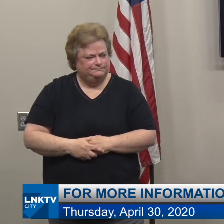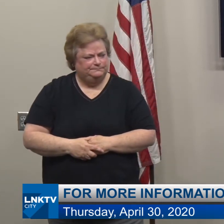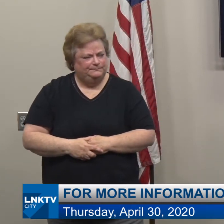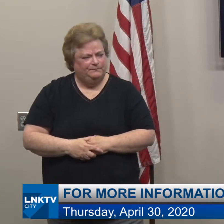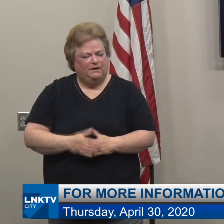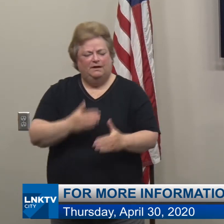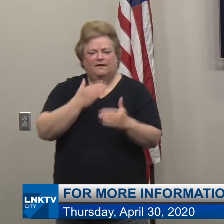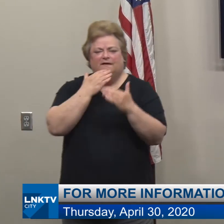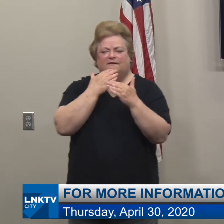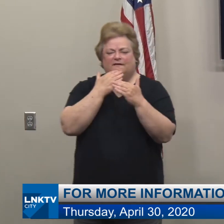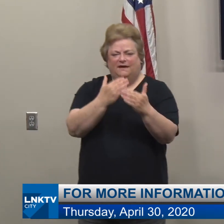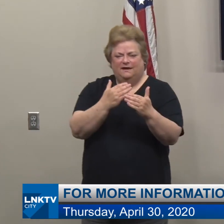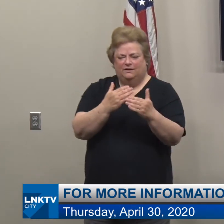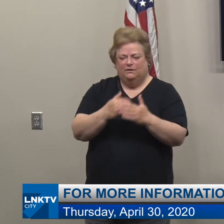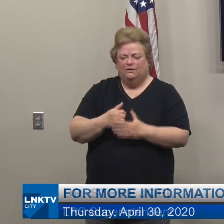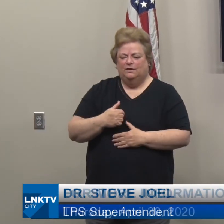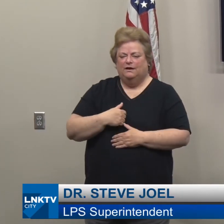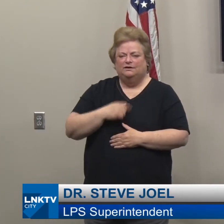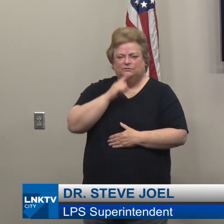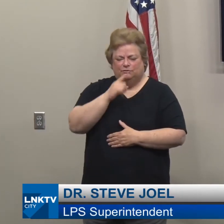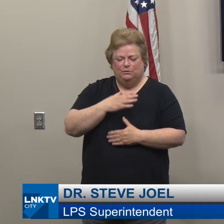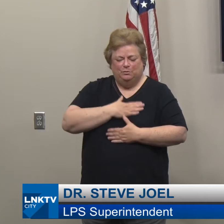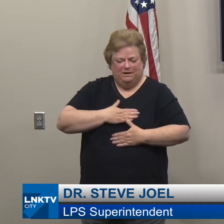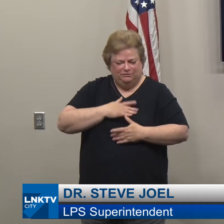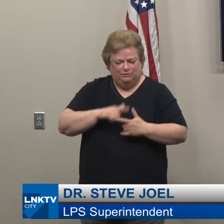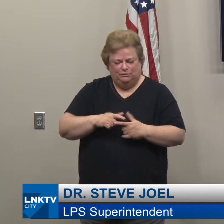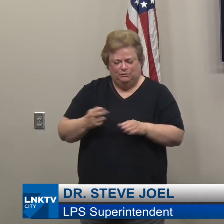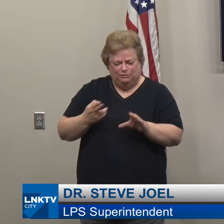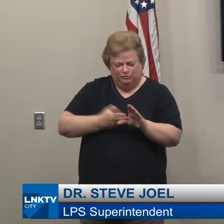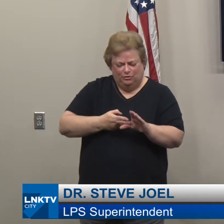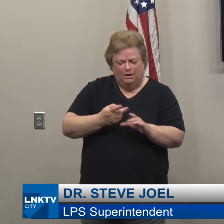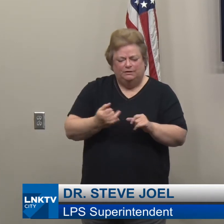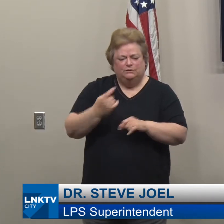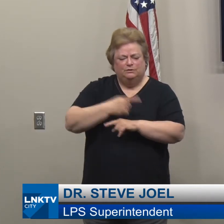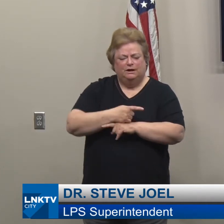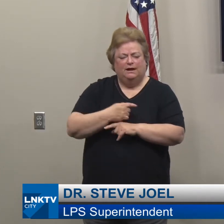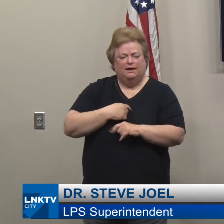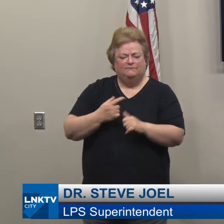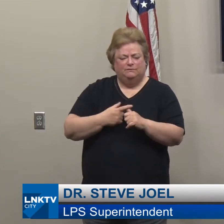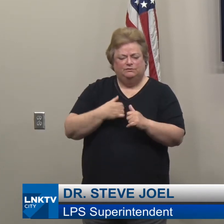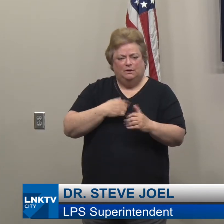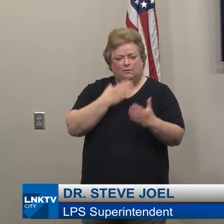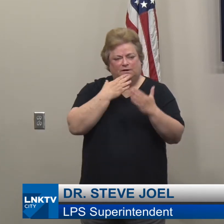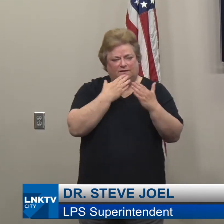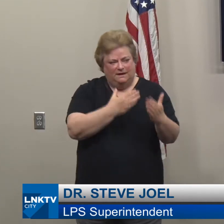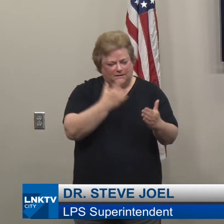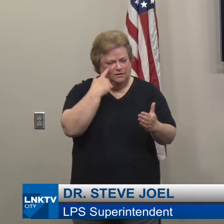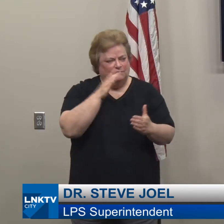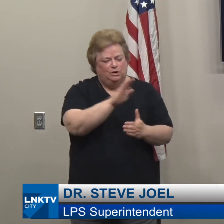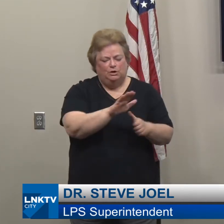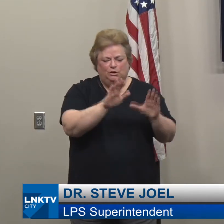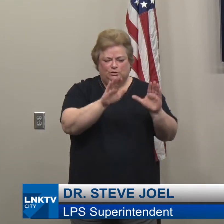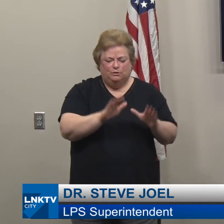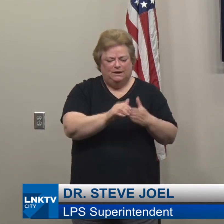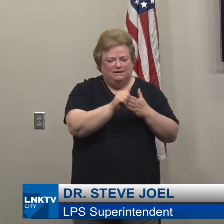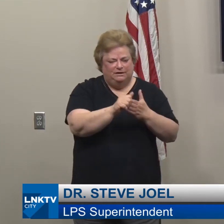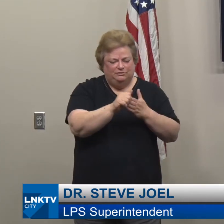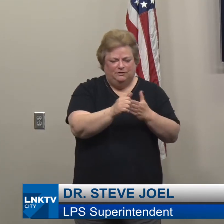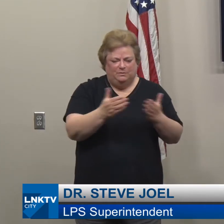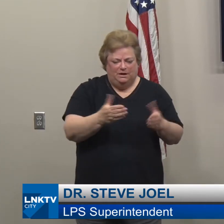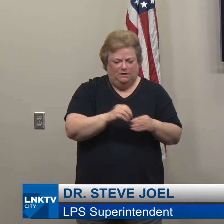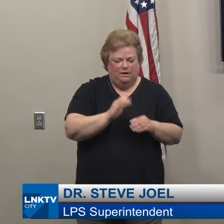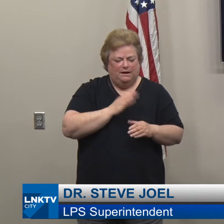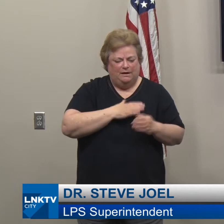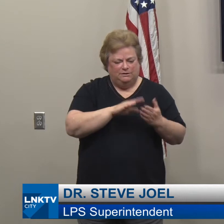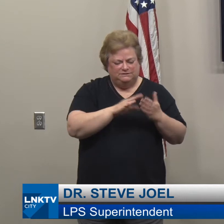Thank you very much, Mayor. It's a true pleasure to be here today, and I want to first start by thanking you for your great leadership in the city, through